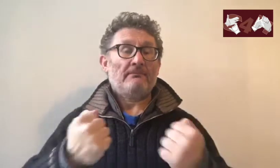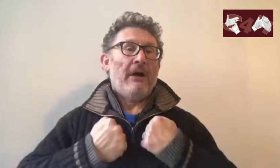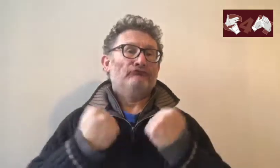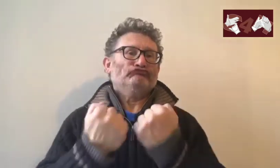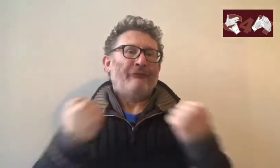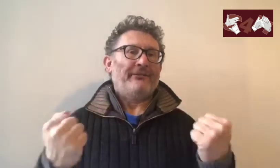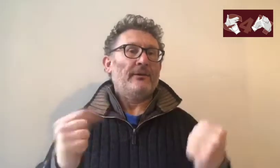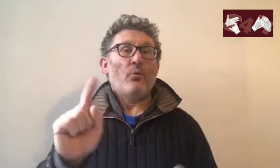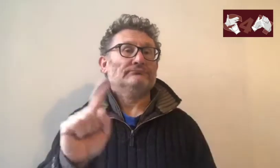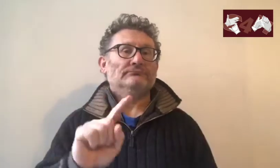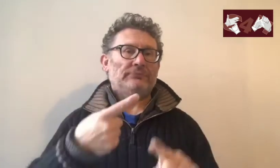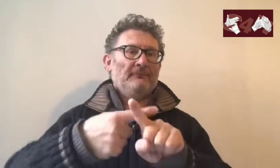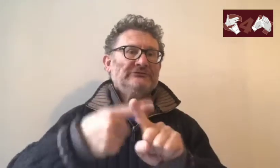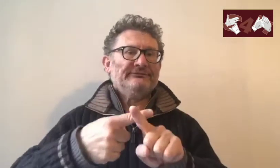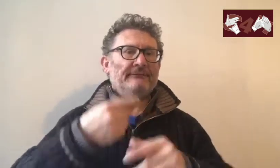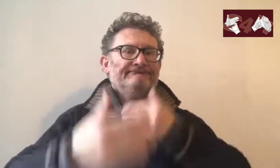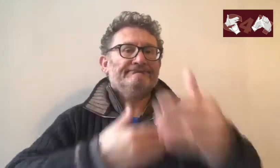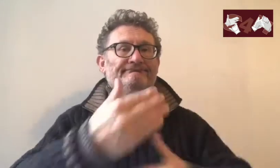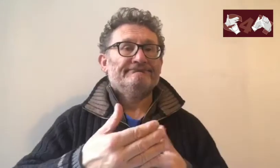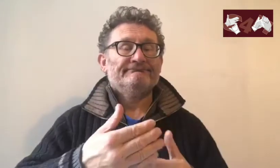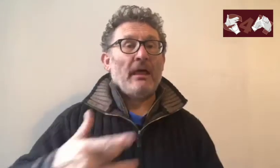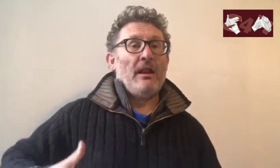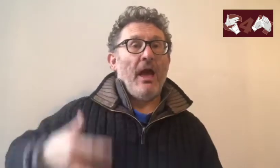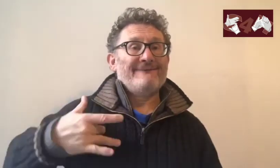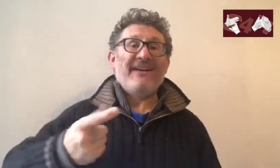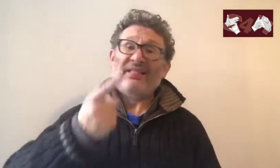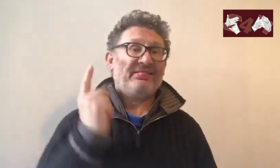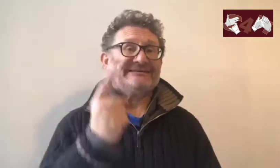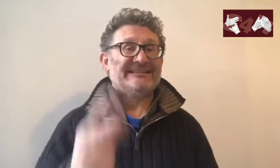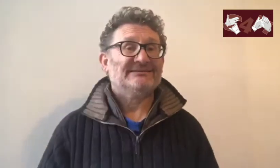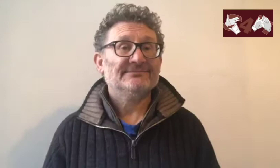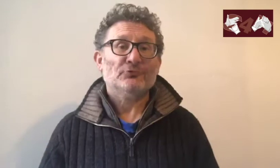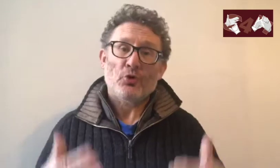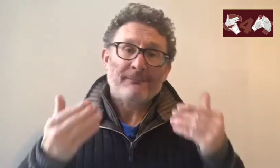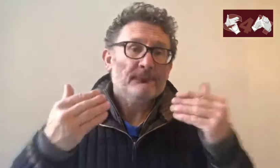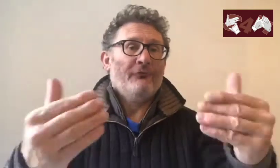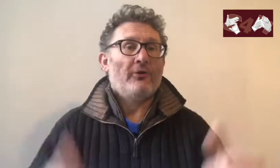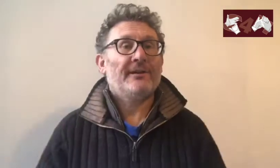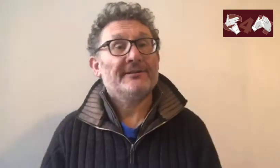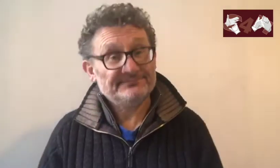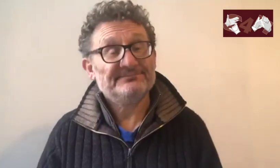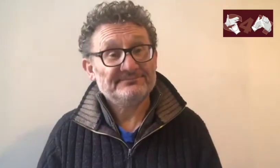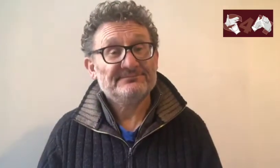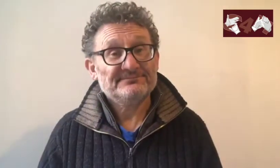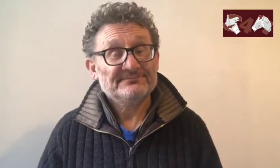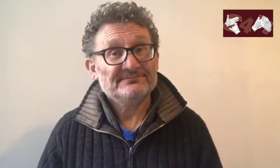So my personal strength is being positive. being able to press on through